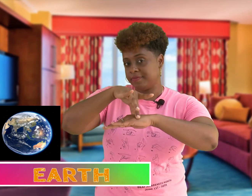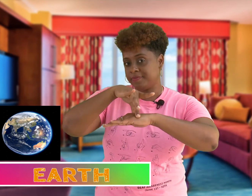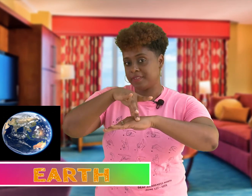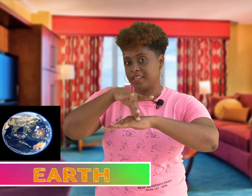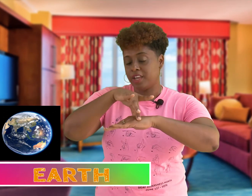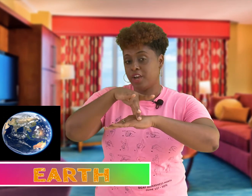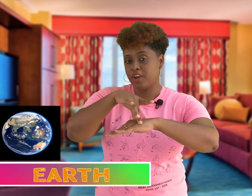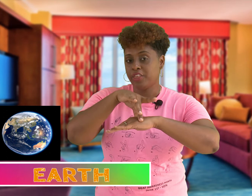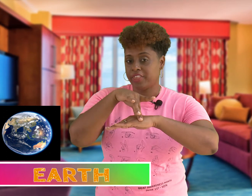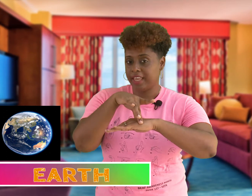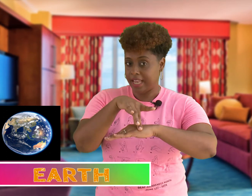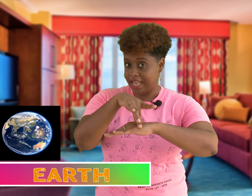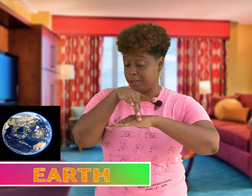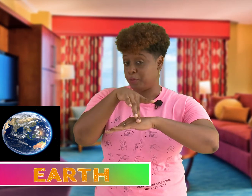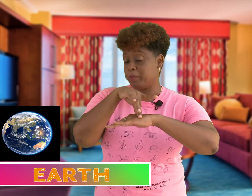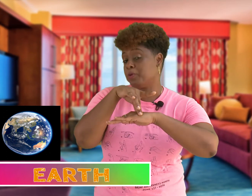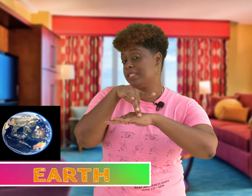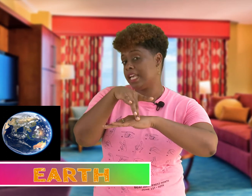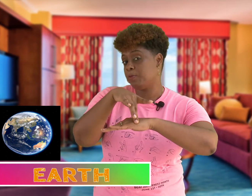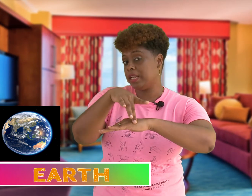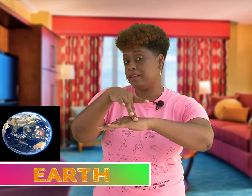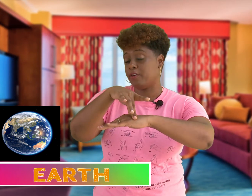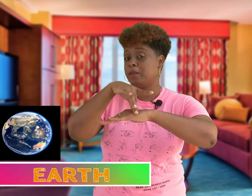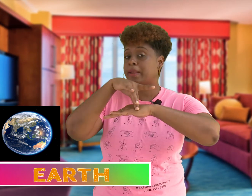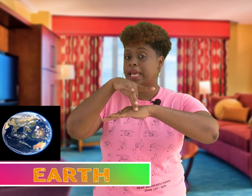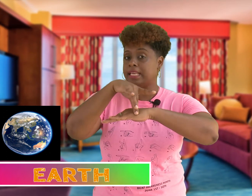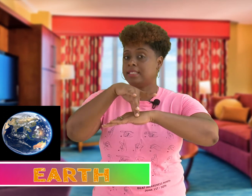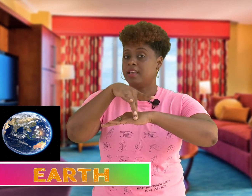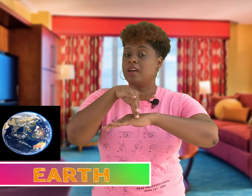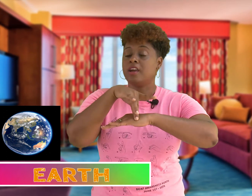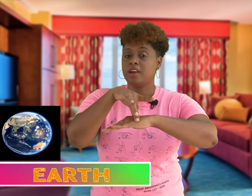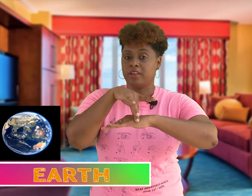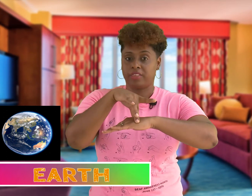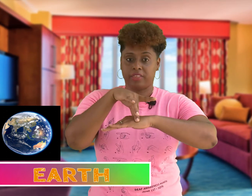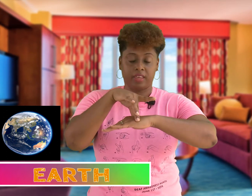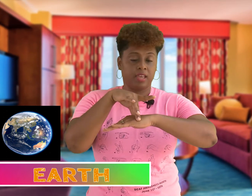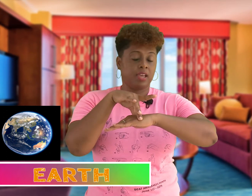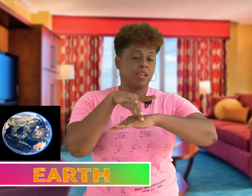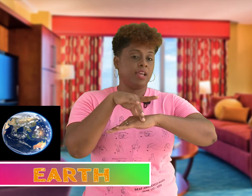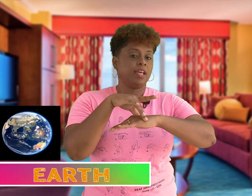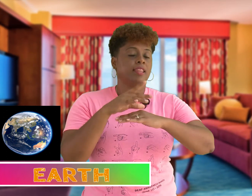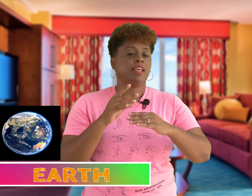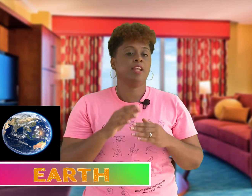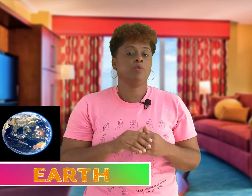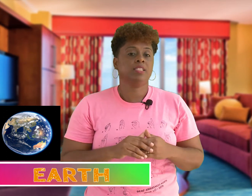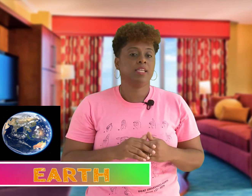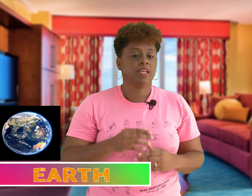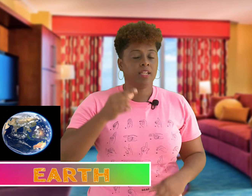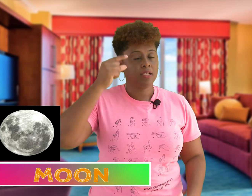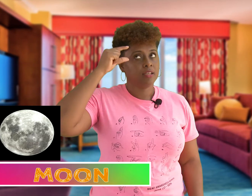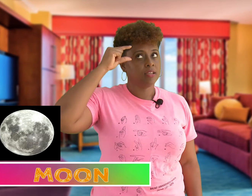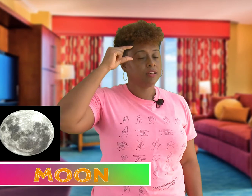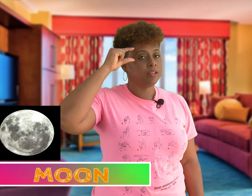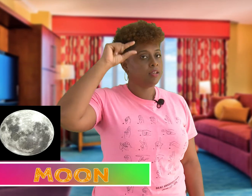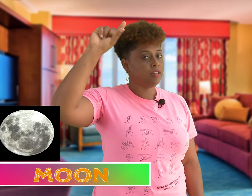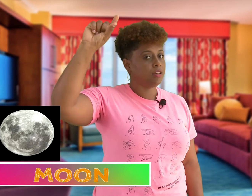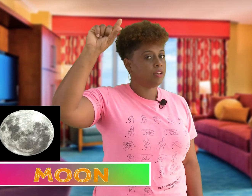Earth. And remember we said we live on planet Earth. And then we did